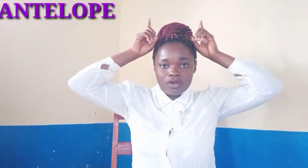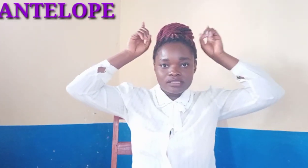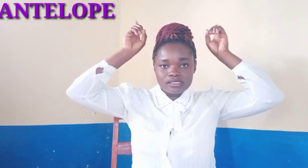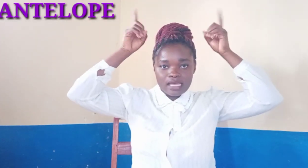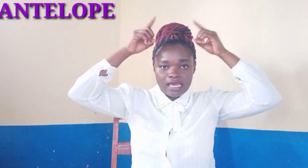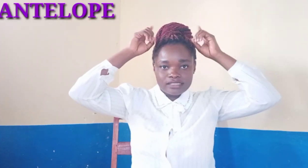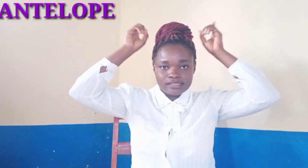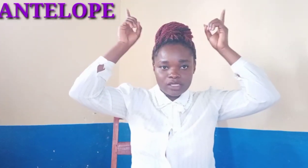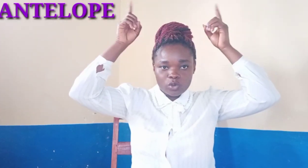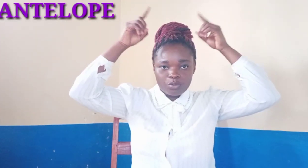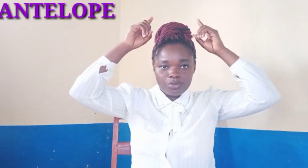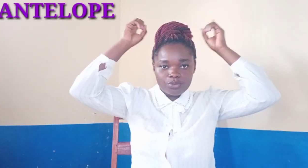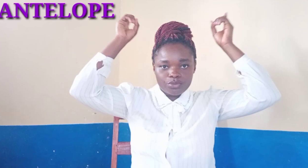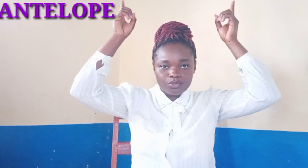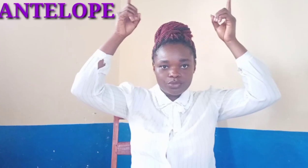upwards. Antelope.